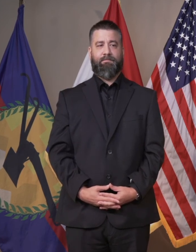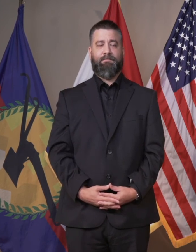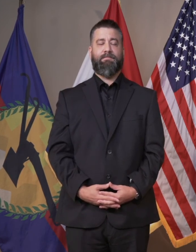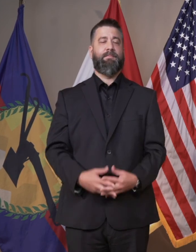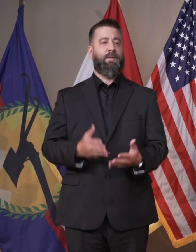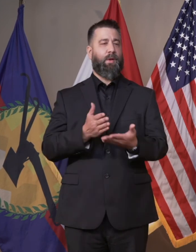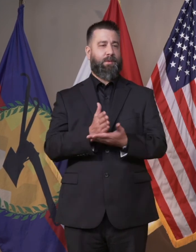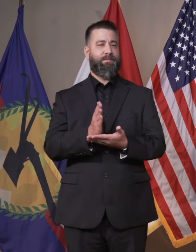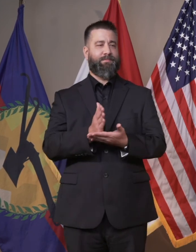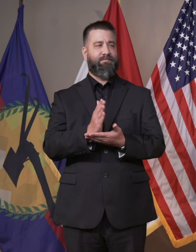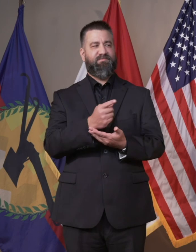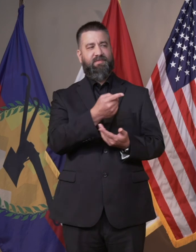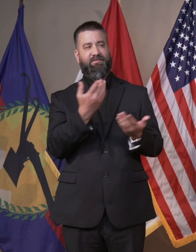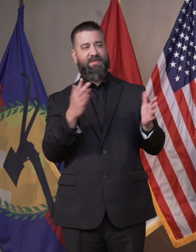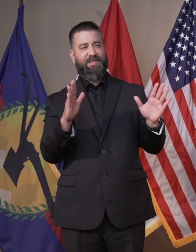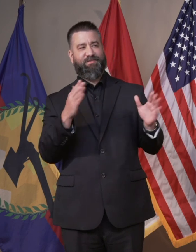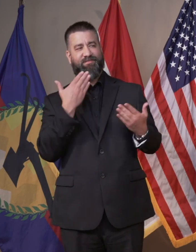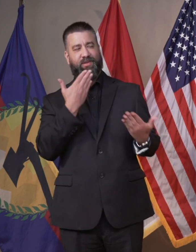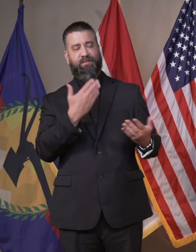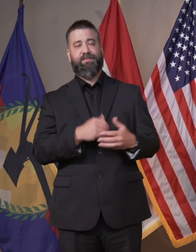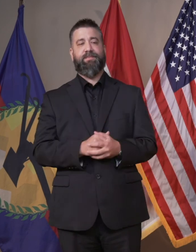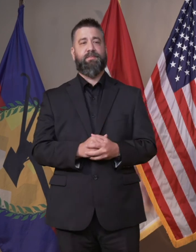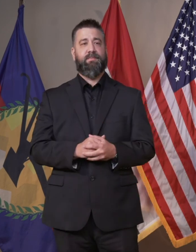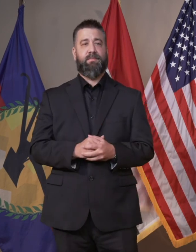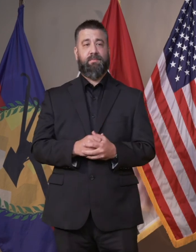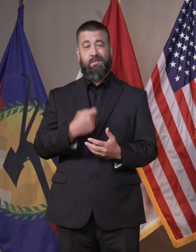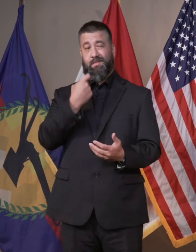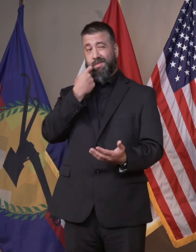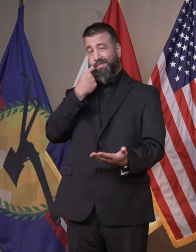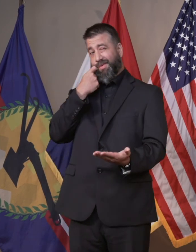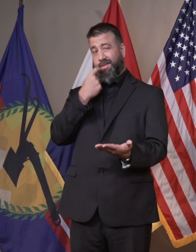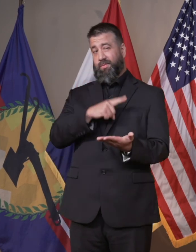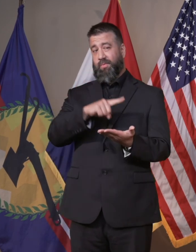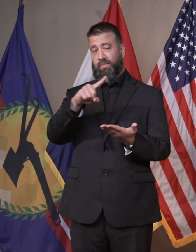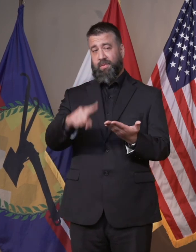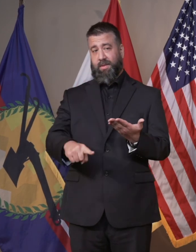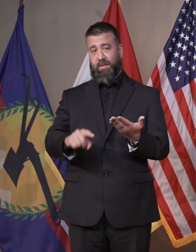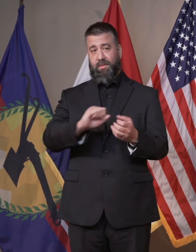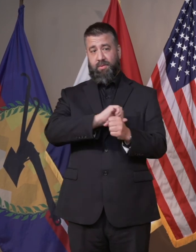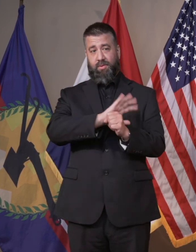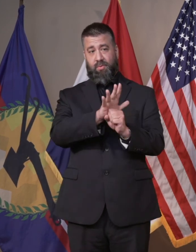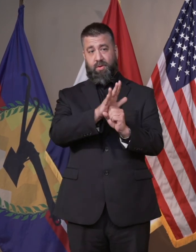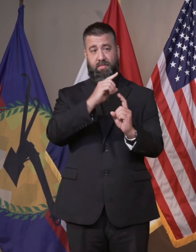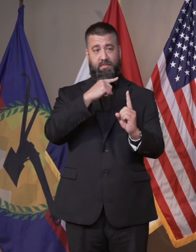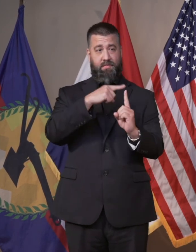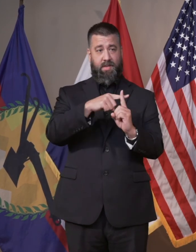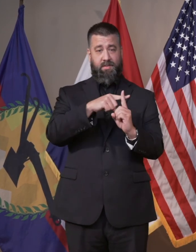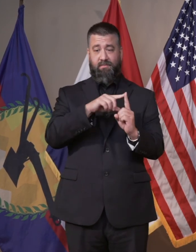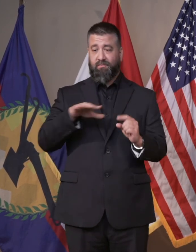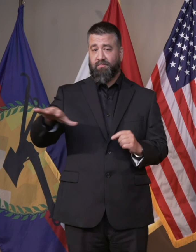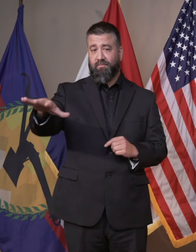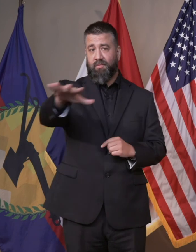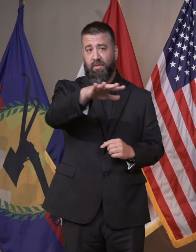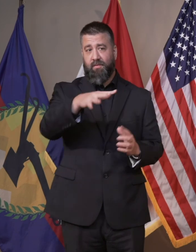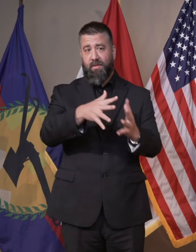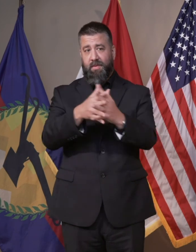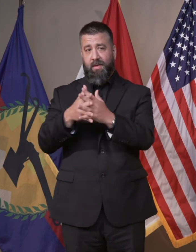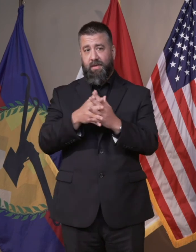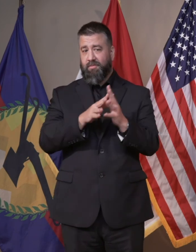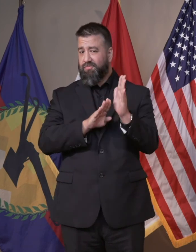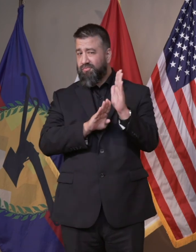All right, thanks. Over the weekend, COVID-19 cases across the country reached record